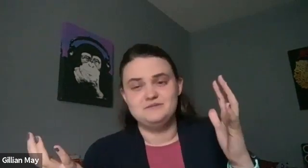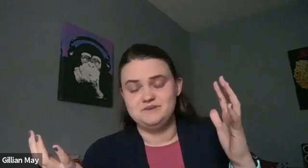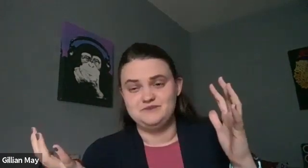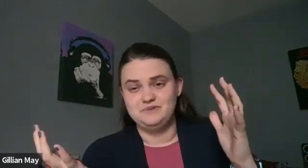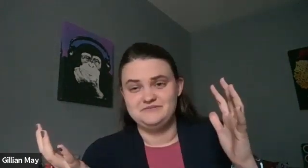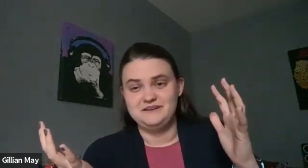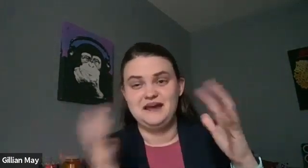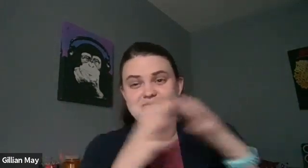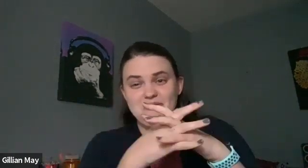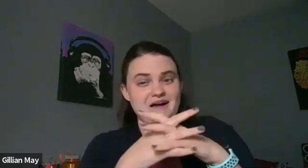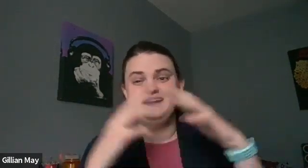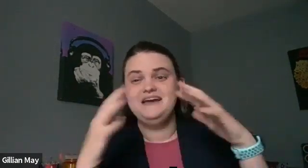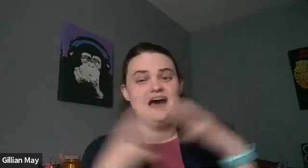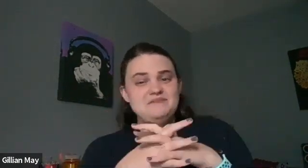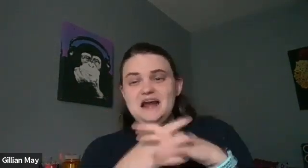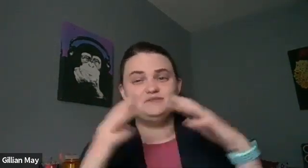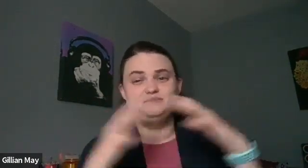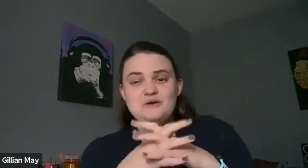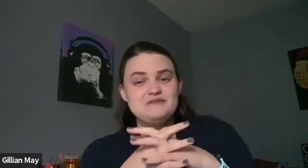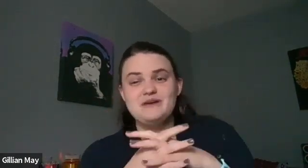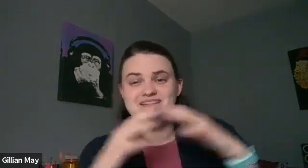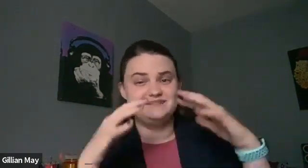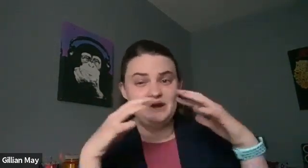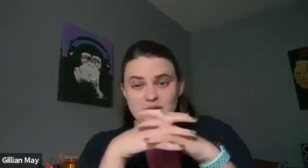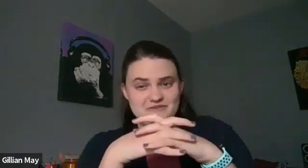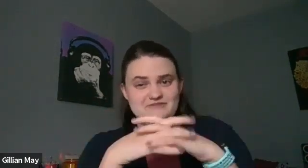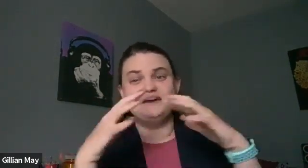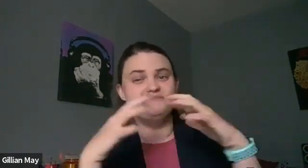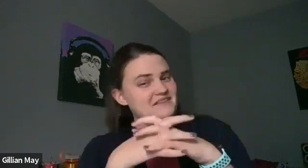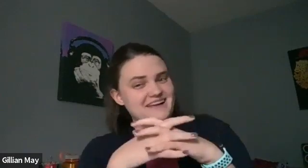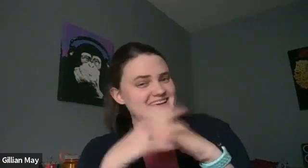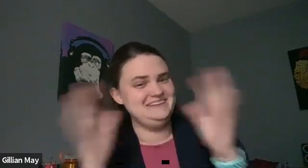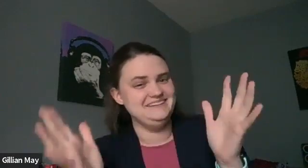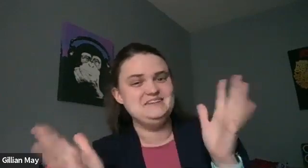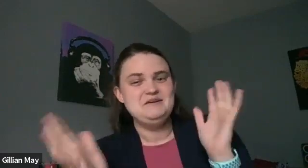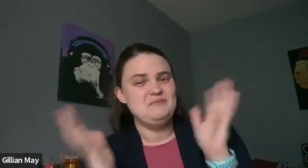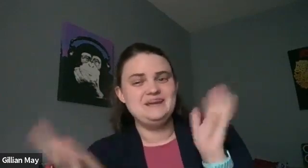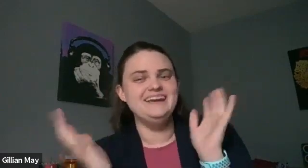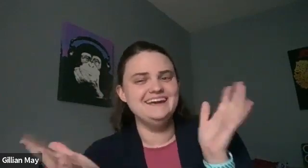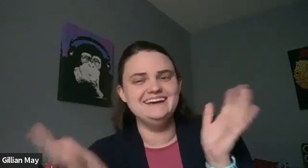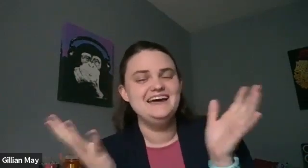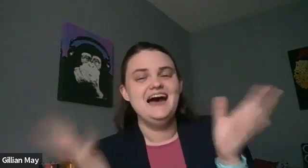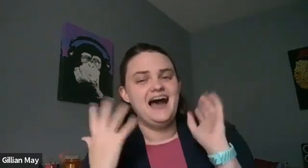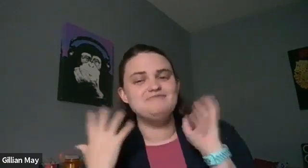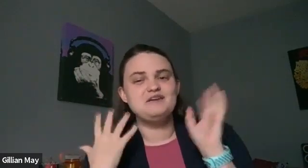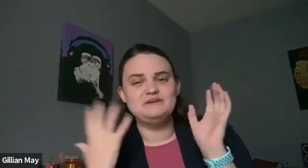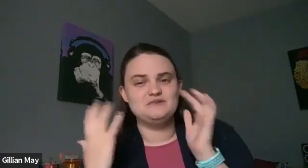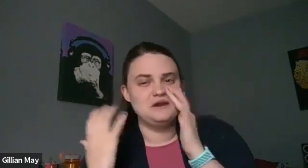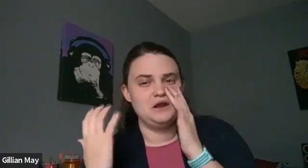big football fan, I won't lie. I mean, I was born and raised an Auburn fan, but like I'm not always the one going,